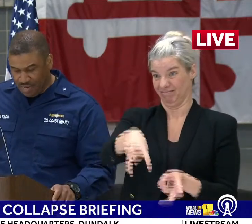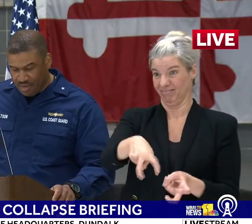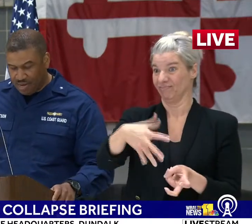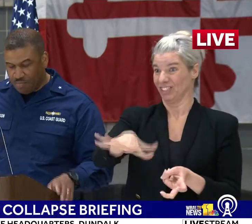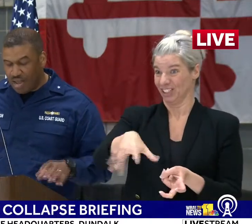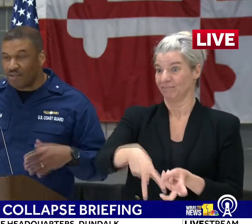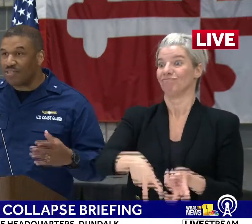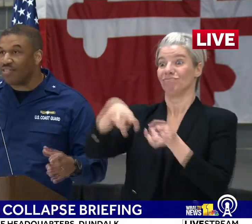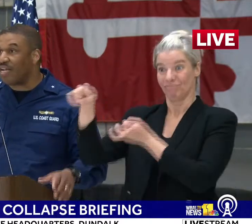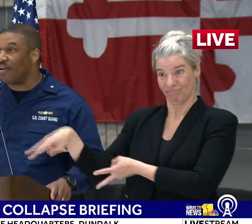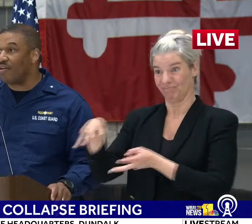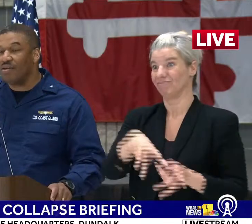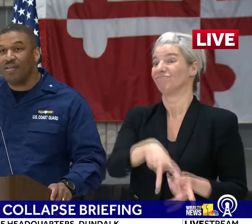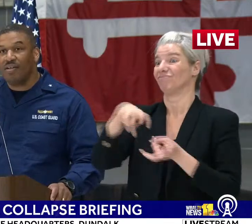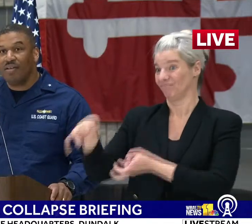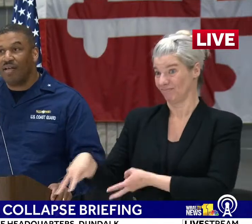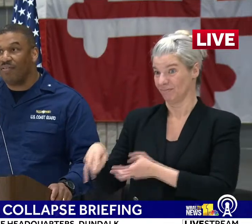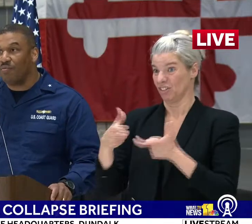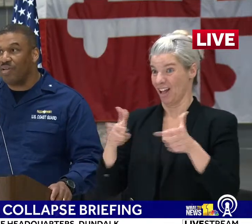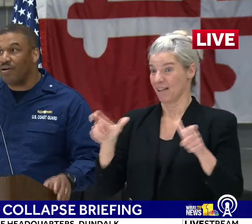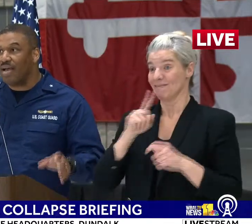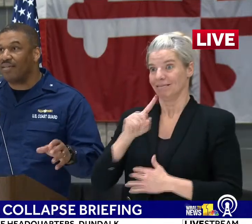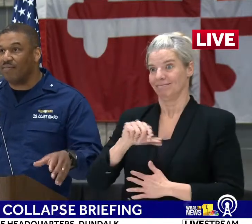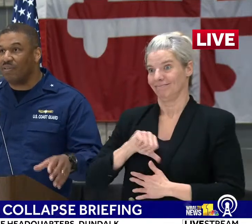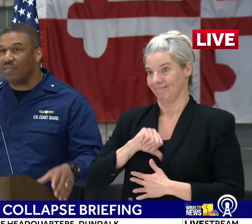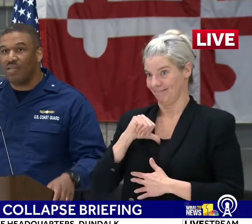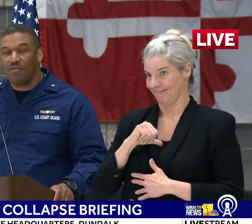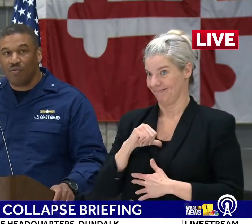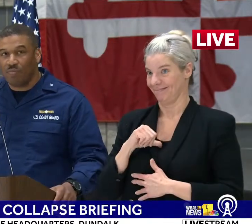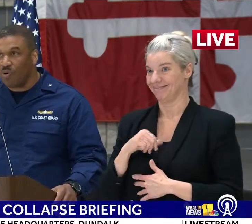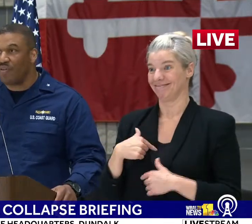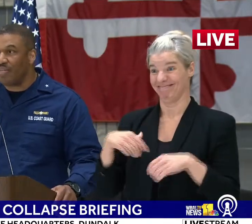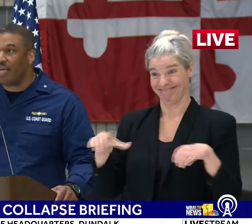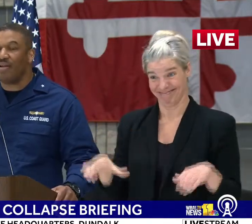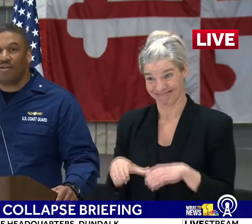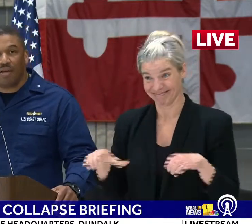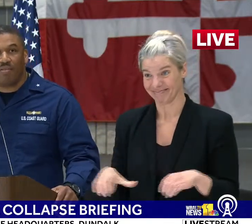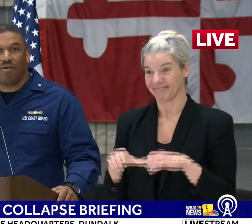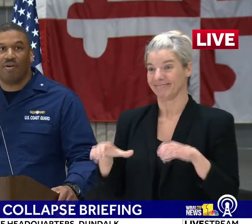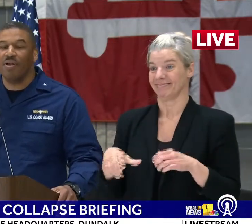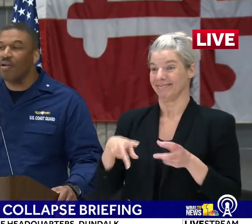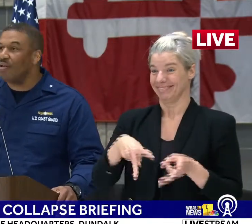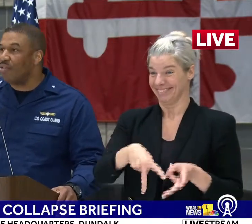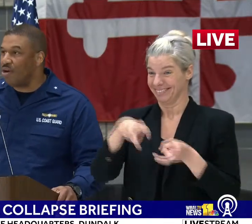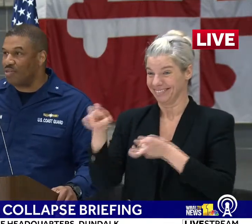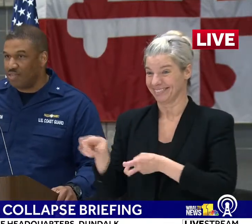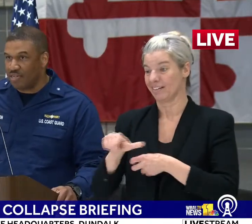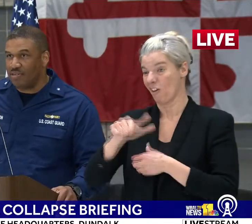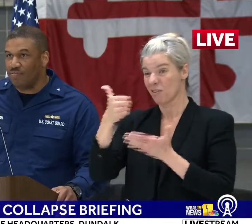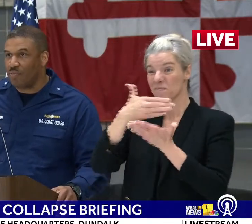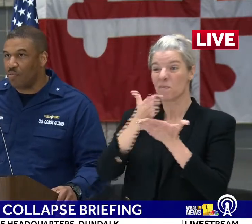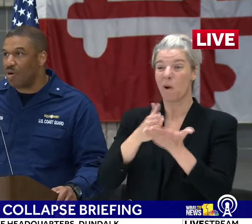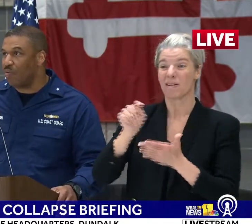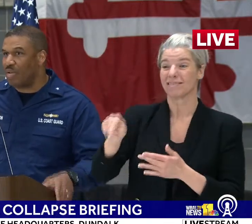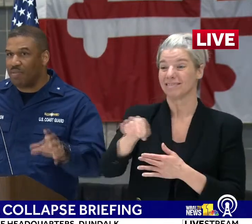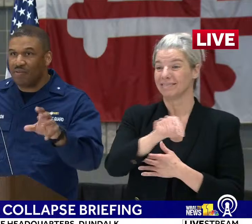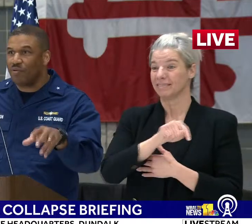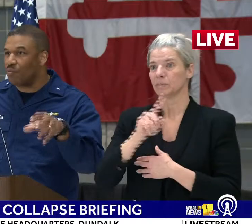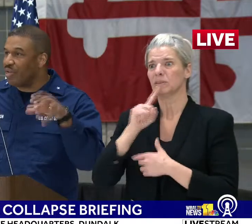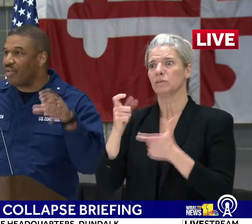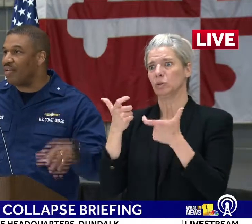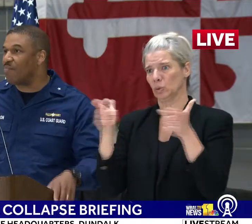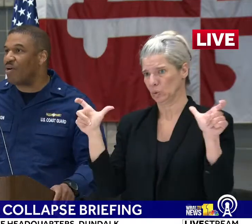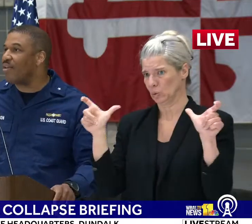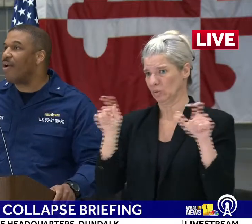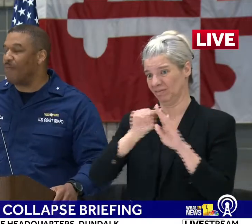waterway. And I'm proud to share that we are actively removing yet another large section from the waterway.